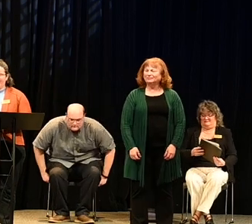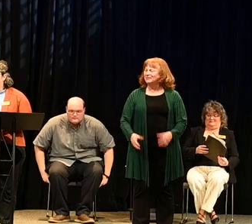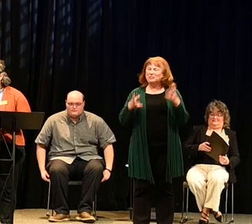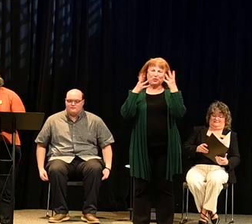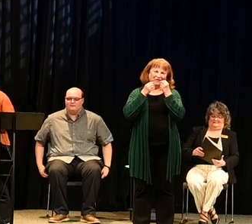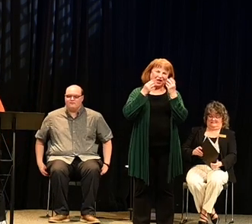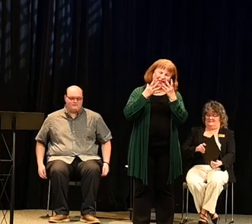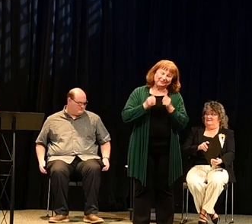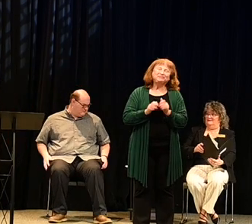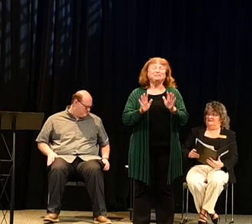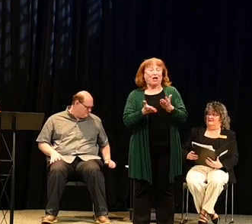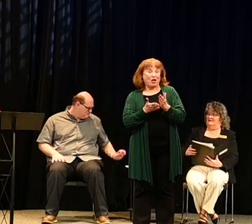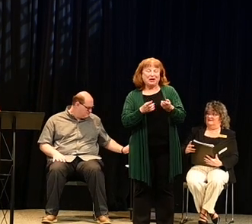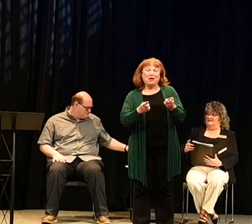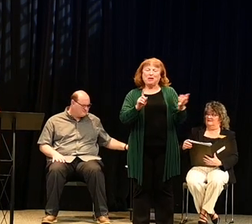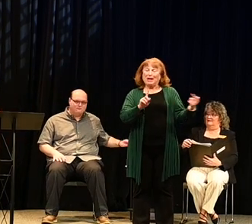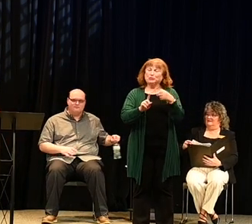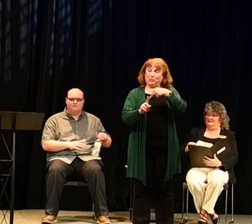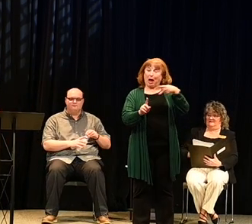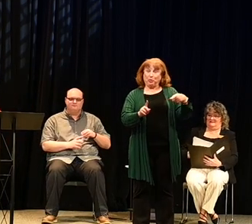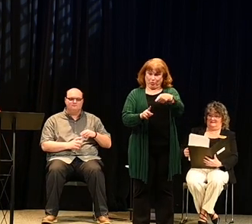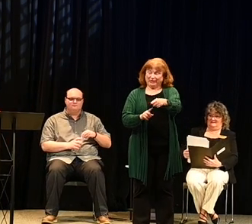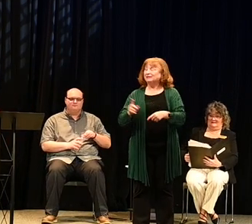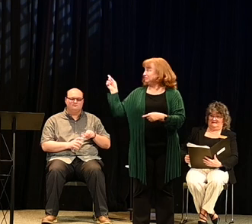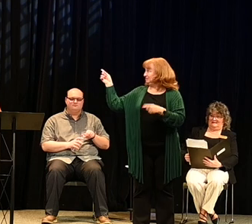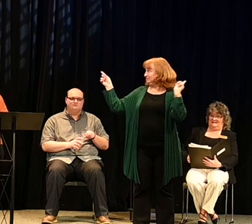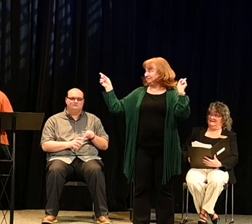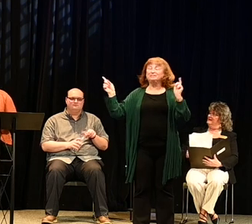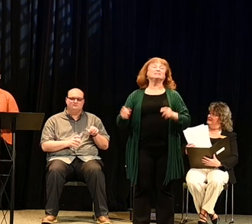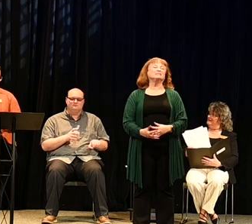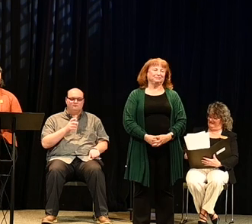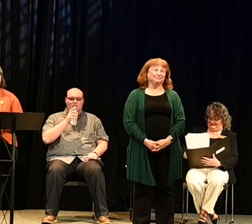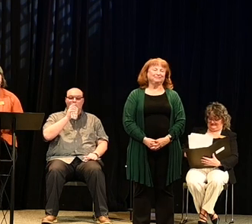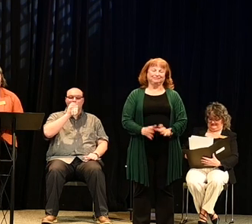Beautiful. All right, can we get back to the PowerPoint? Is that on me? Yep, it is.